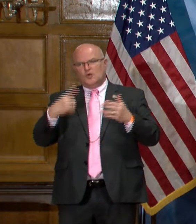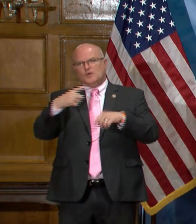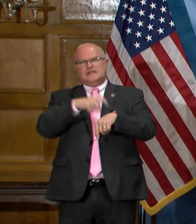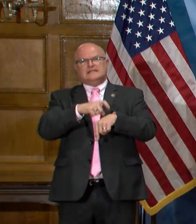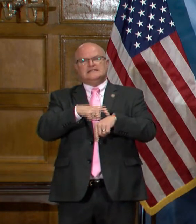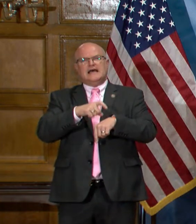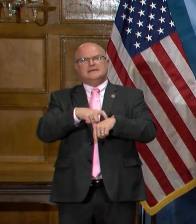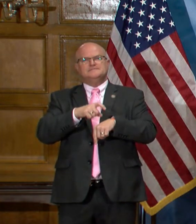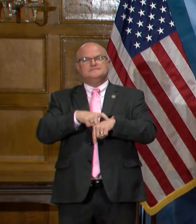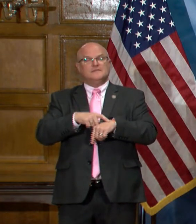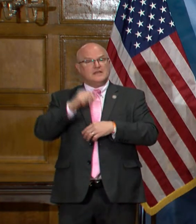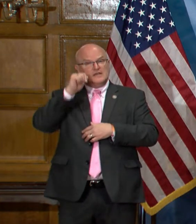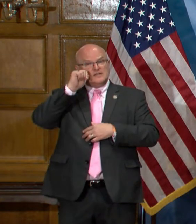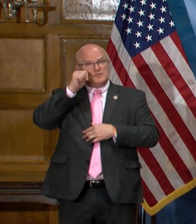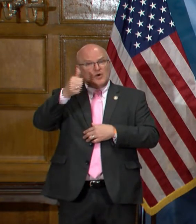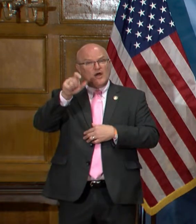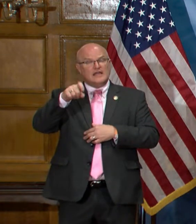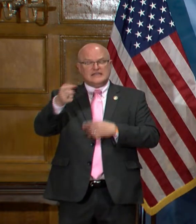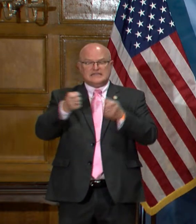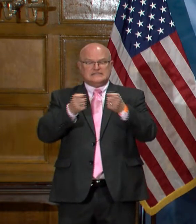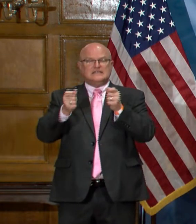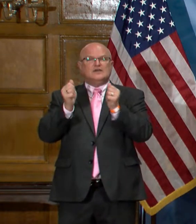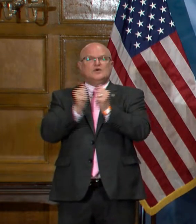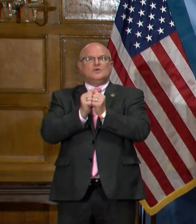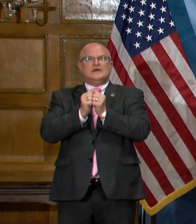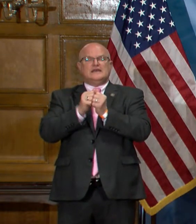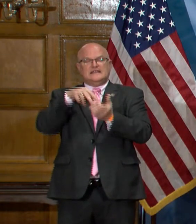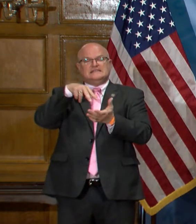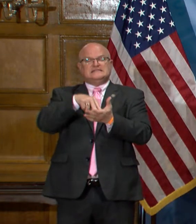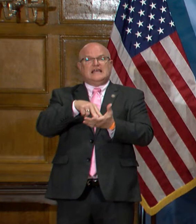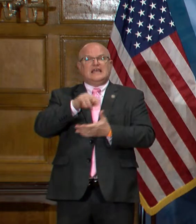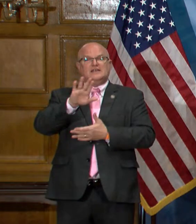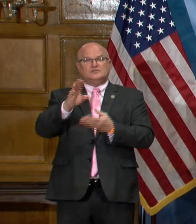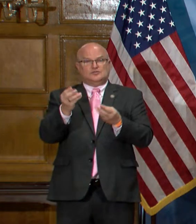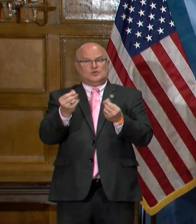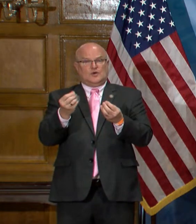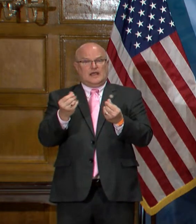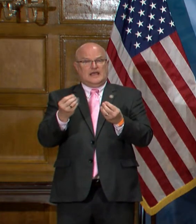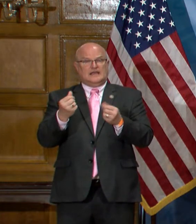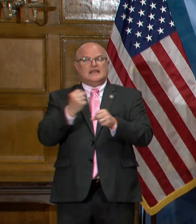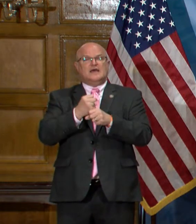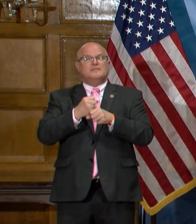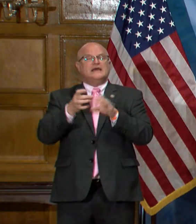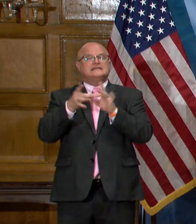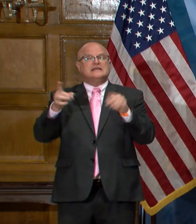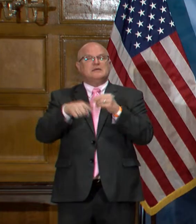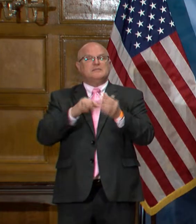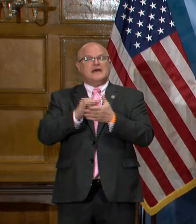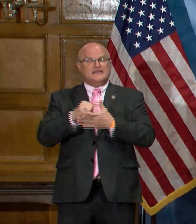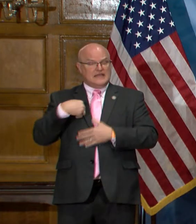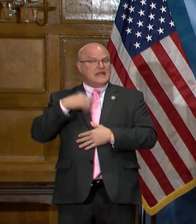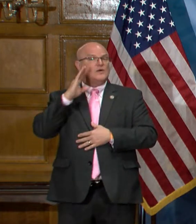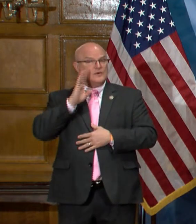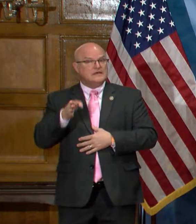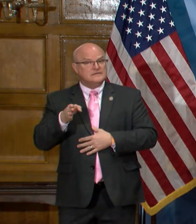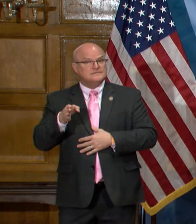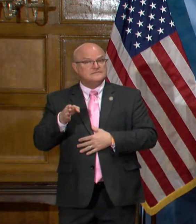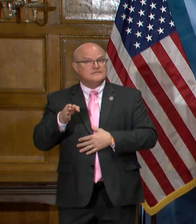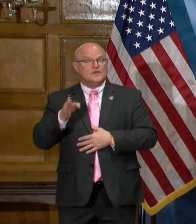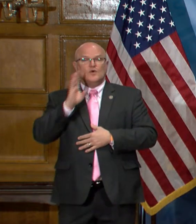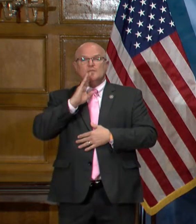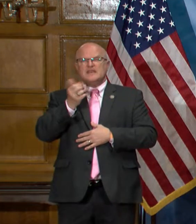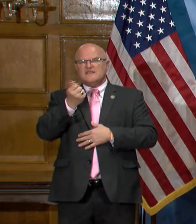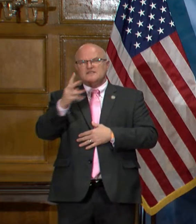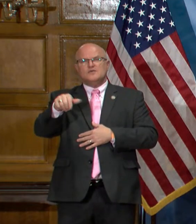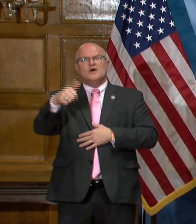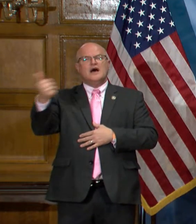a time. Tomorrow I need to deal with Stand Your Ground and make a statement on that, and I will. There'll be a